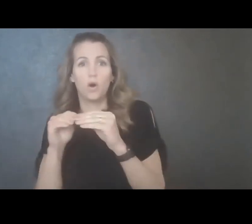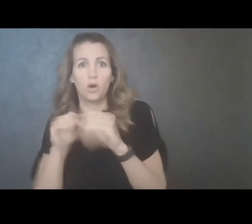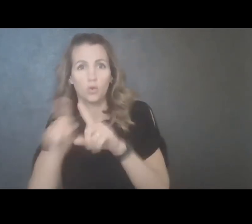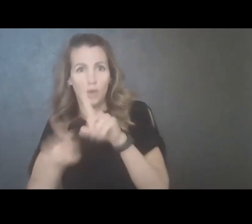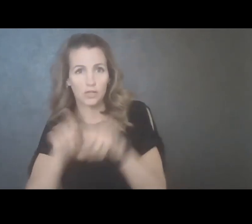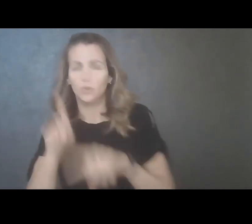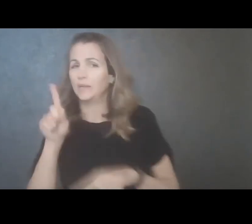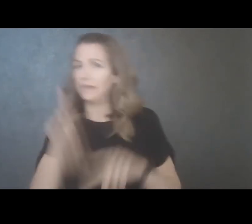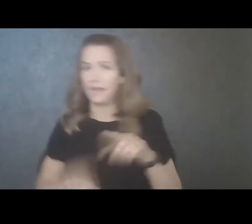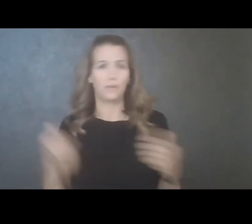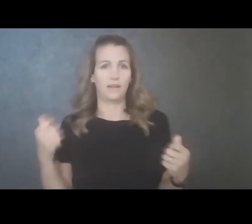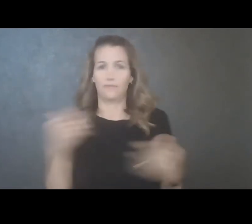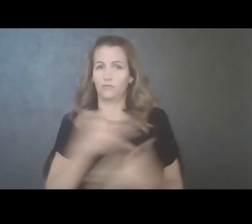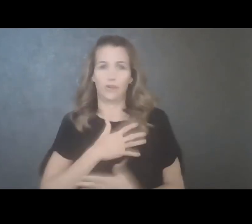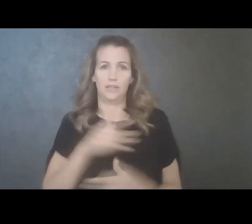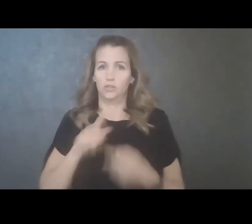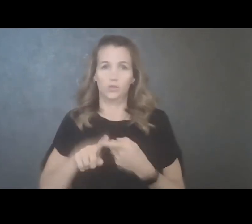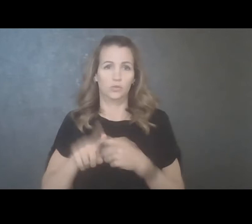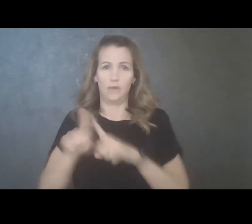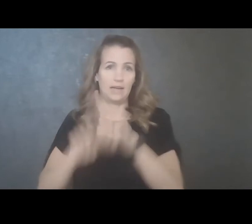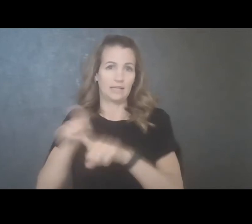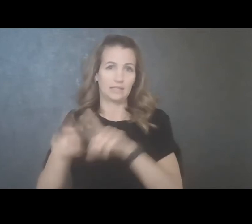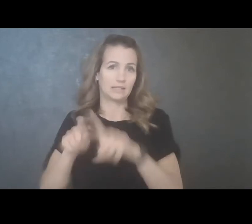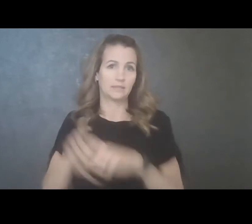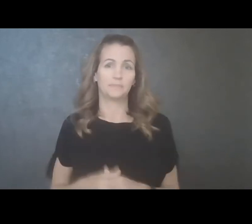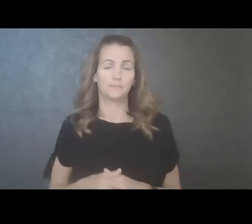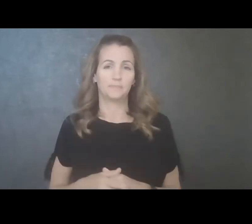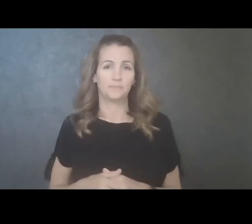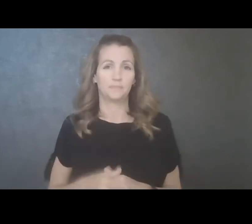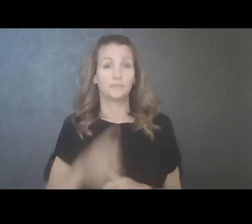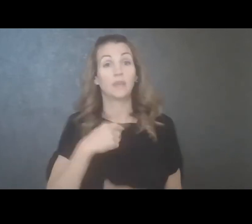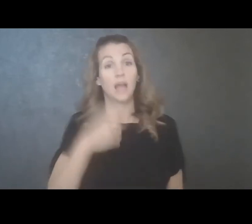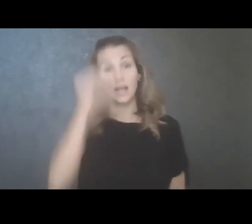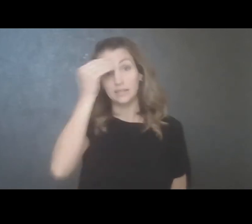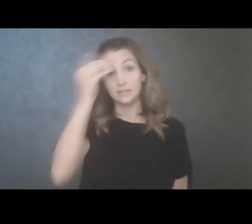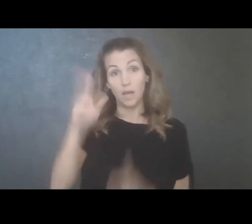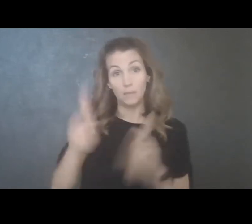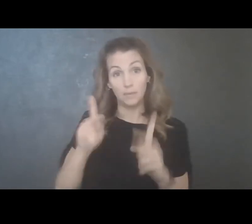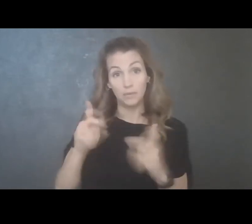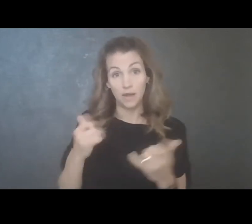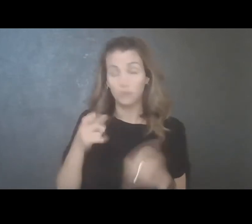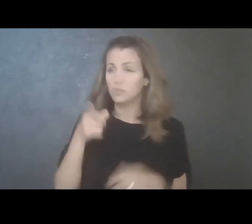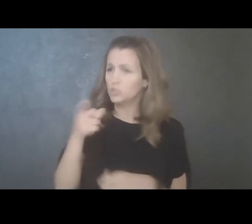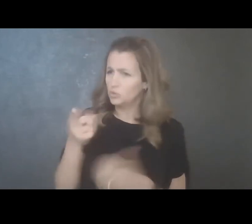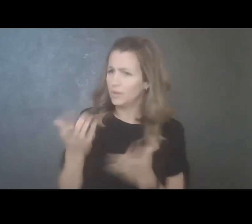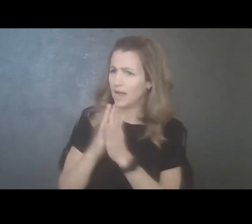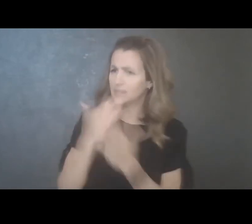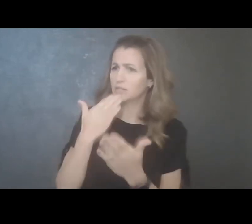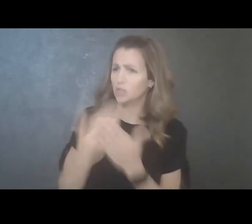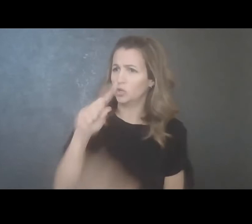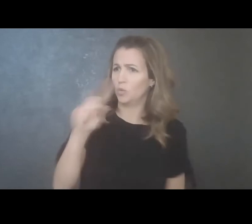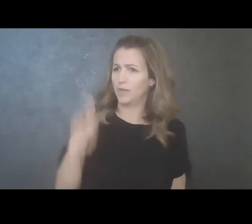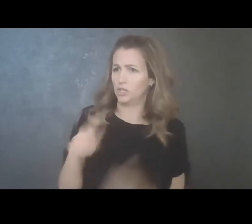to ask those questions. I actually tell people now, did you ask a good question today? I try to ask one good